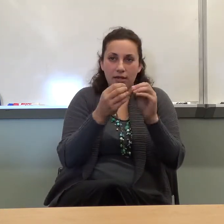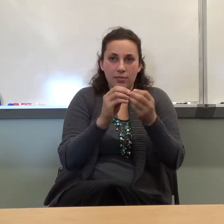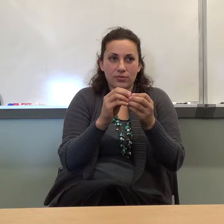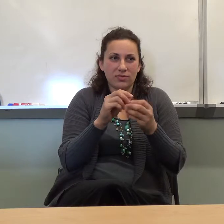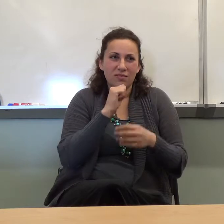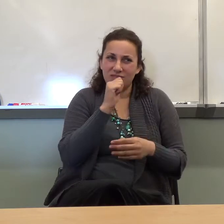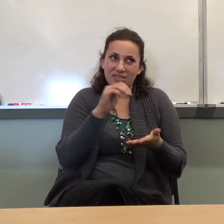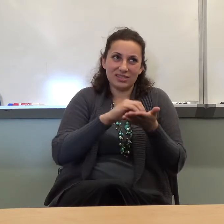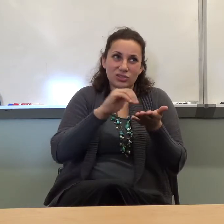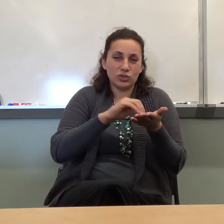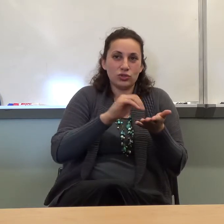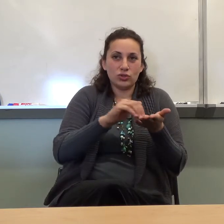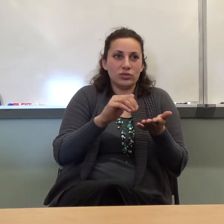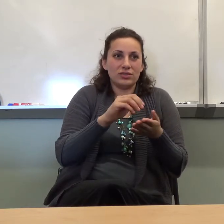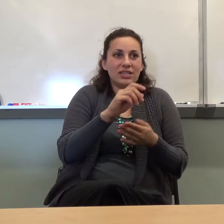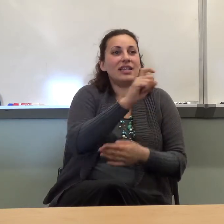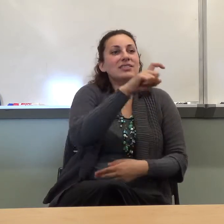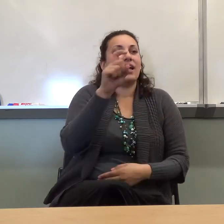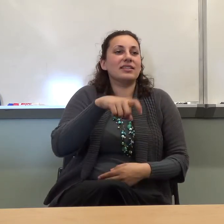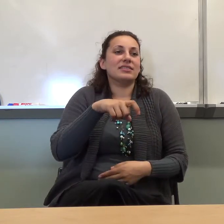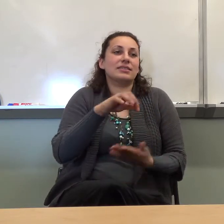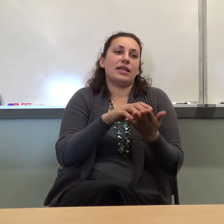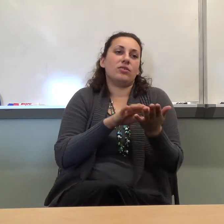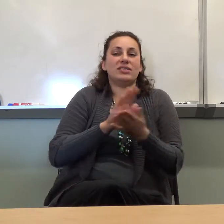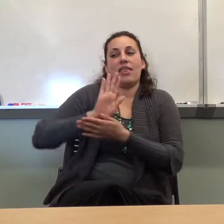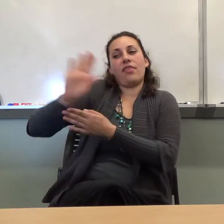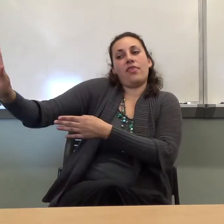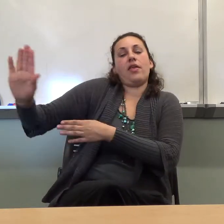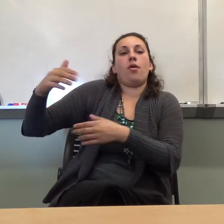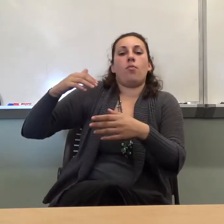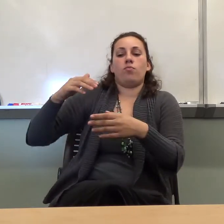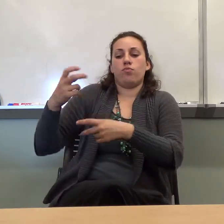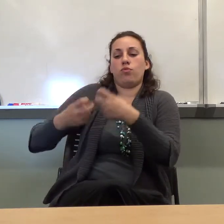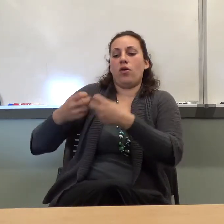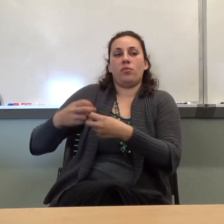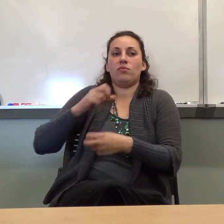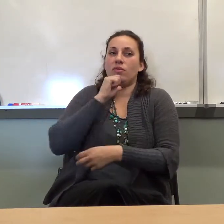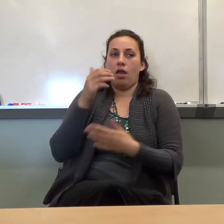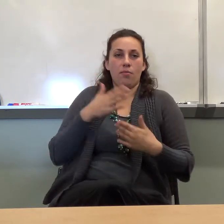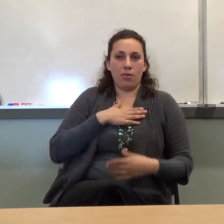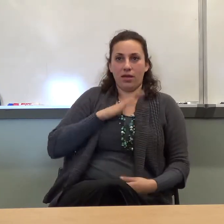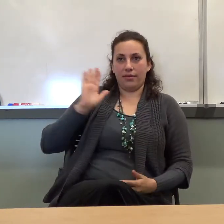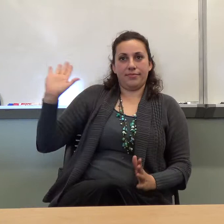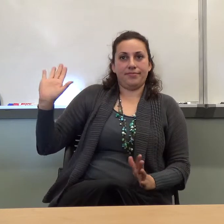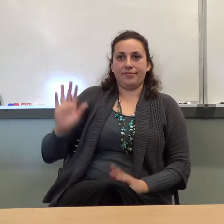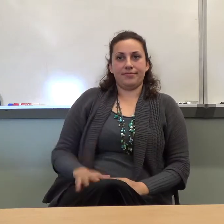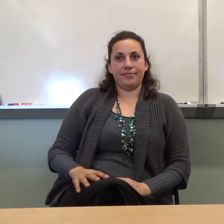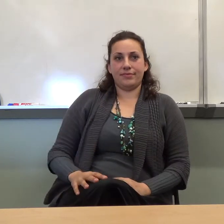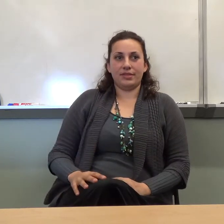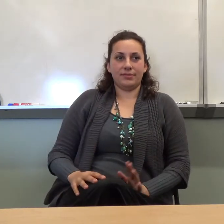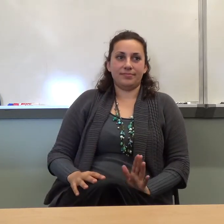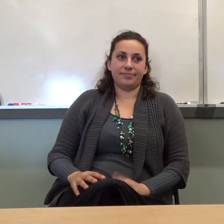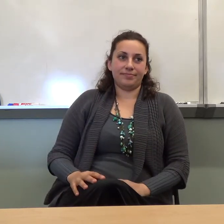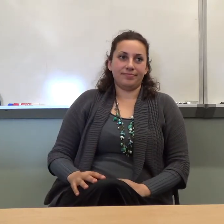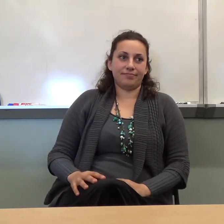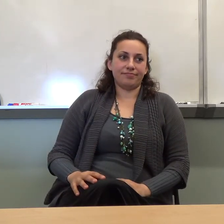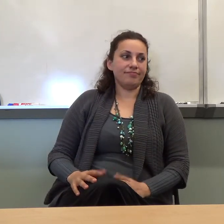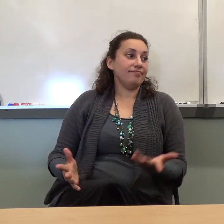excuses for Texas Instruments. That's their problem. Okay. All right, let's do